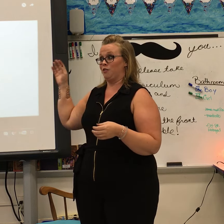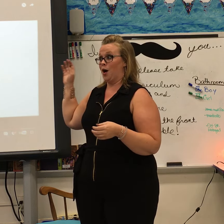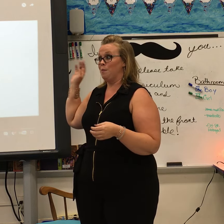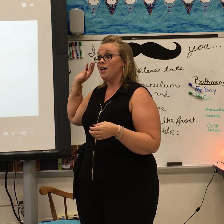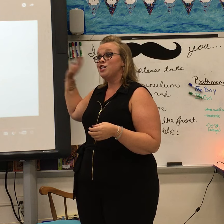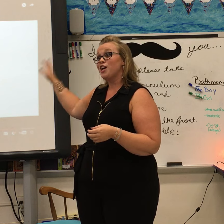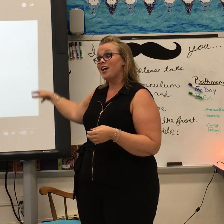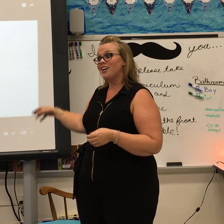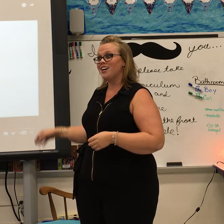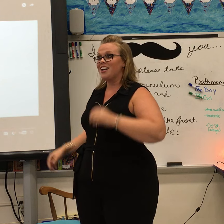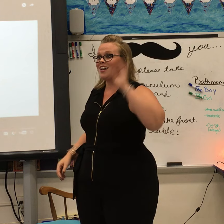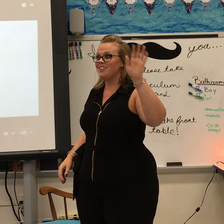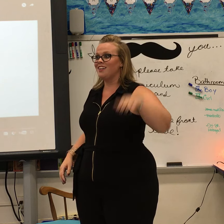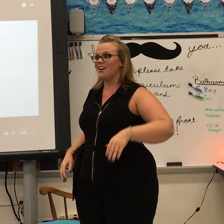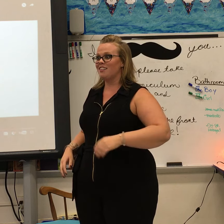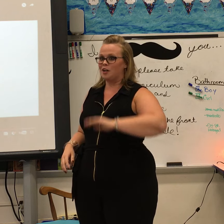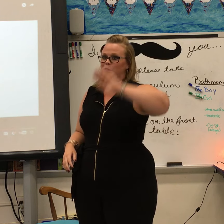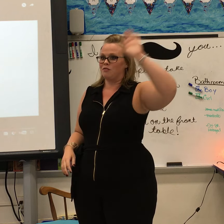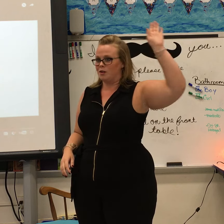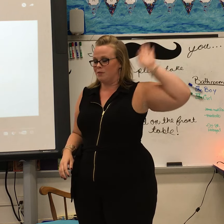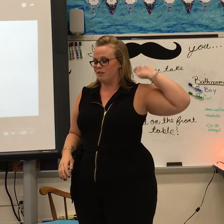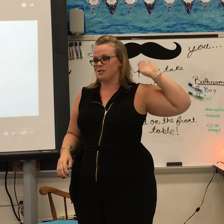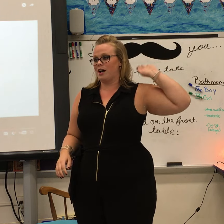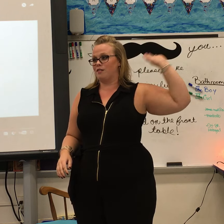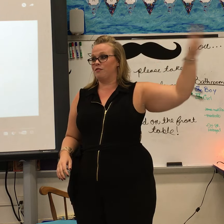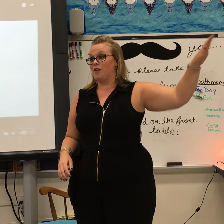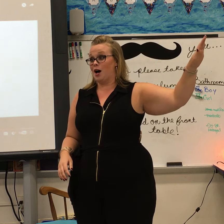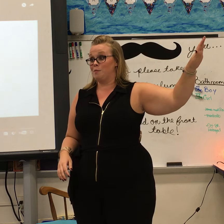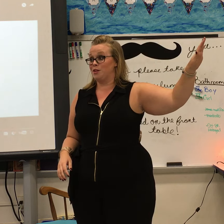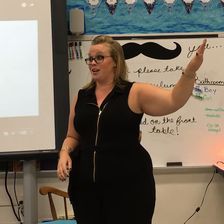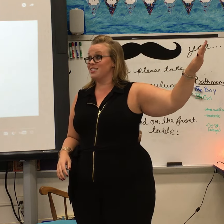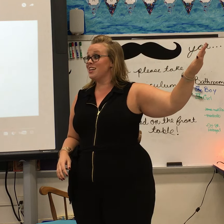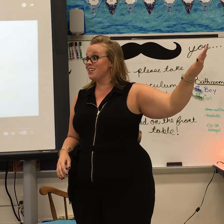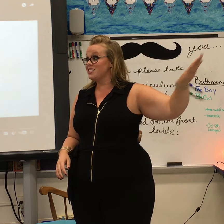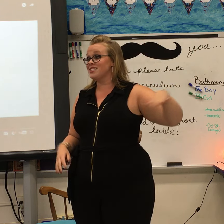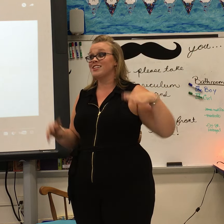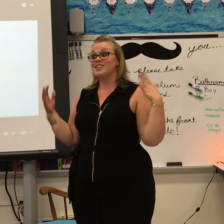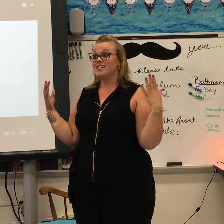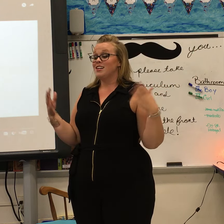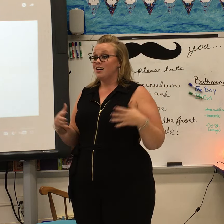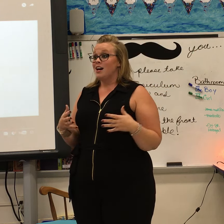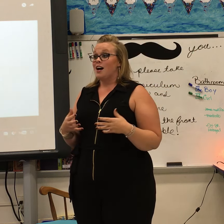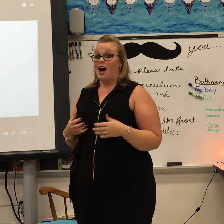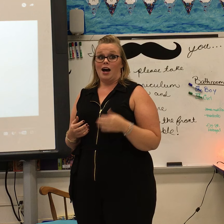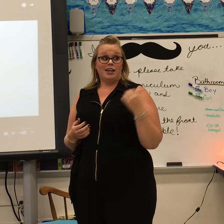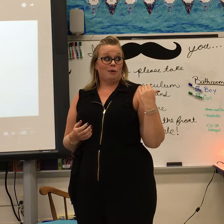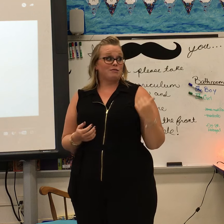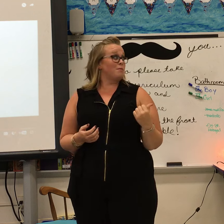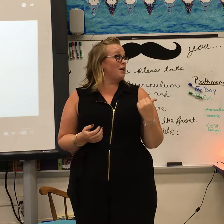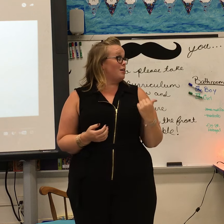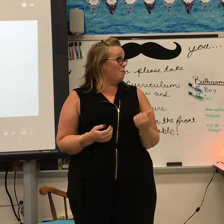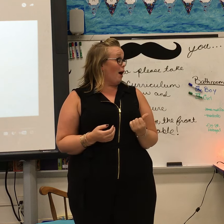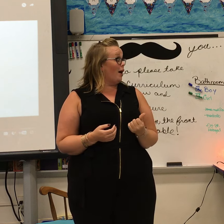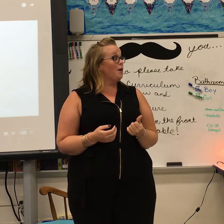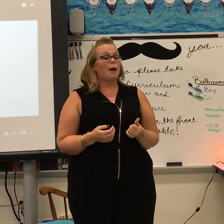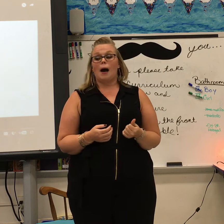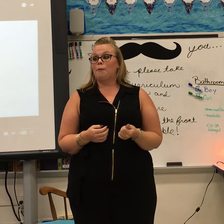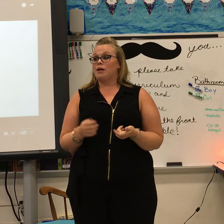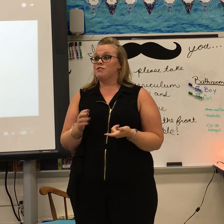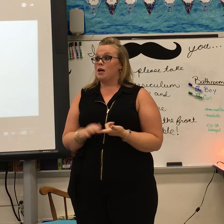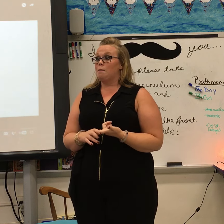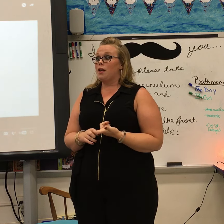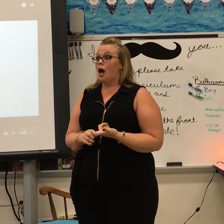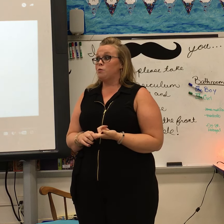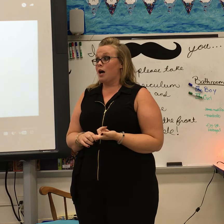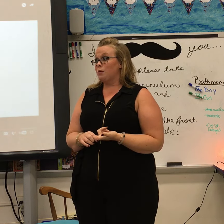may be from China, India, they could be from the other side of the United States. Dubai. Yeah, we have some in Dubai.